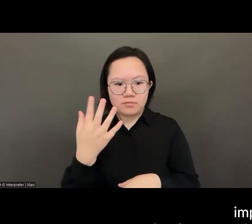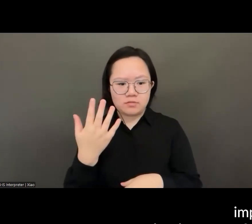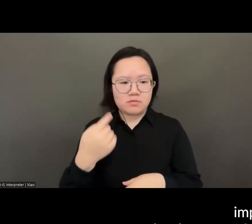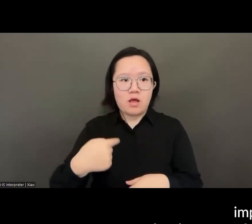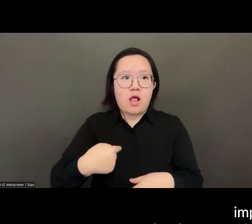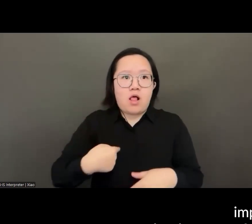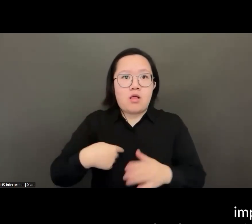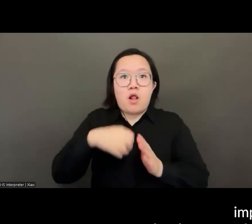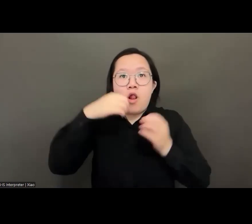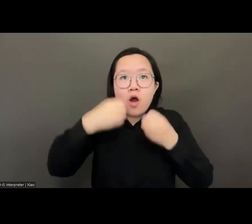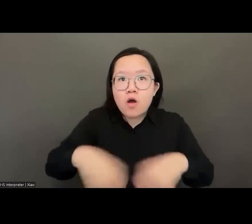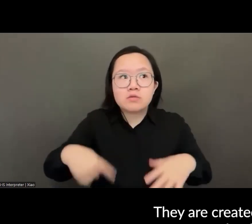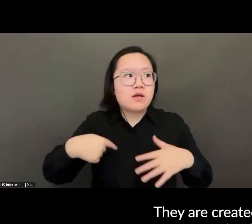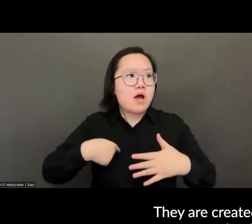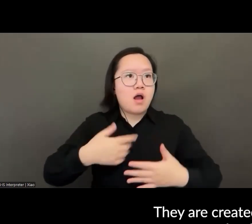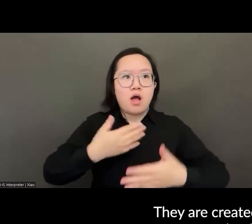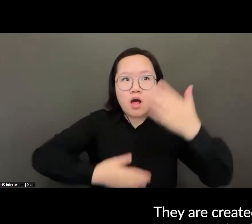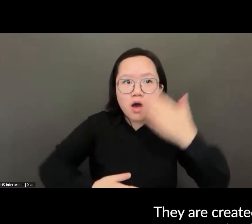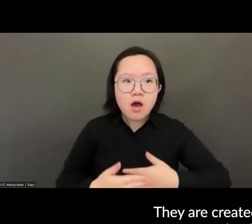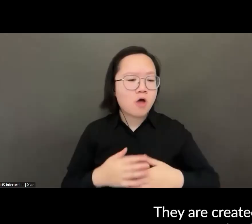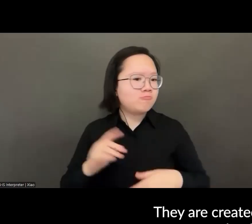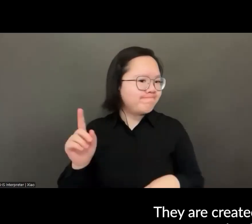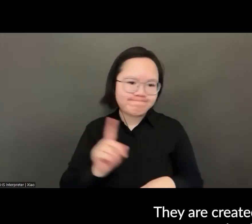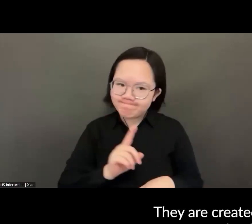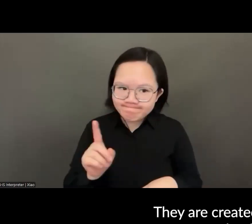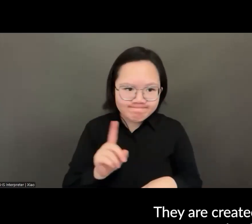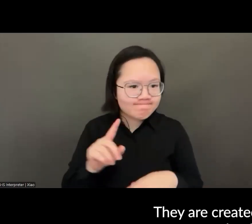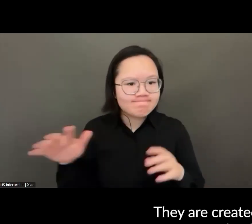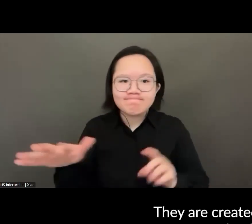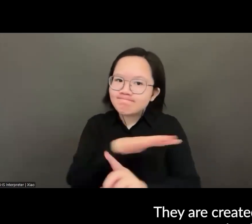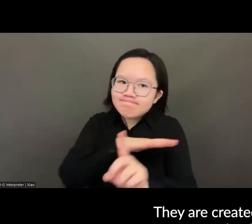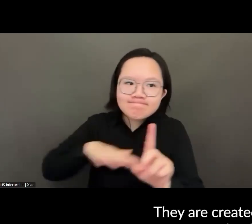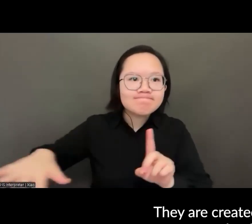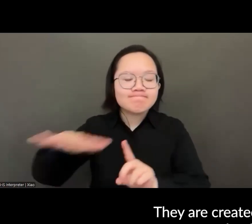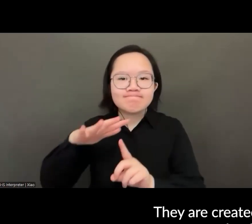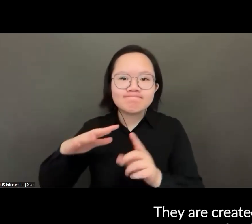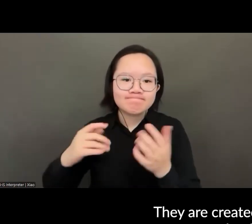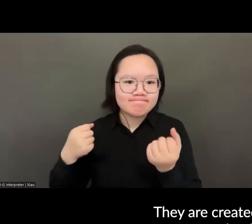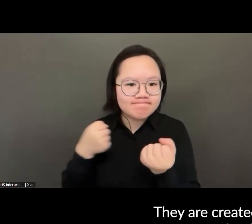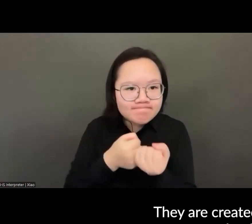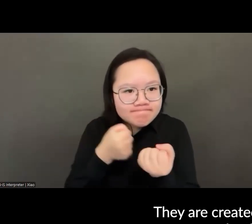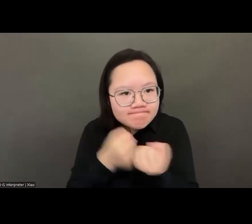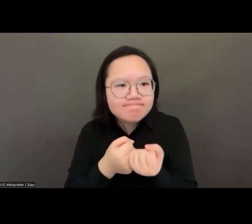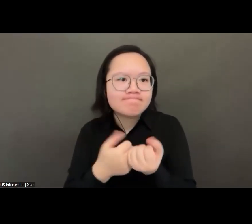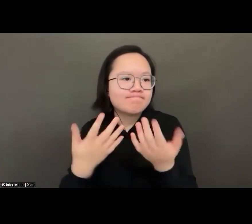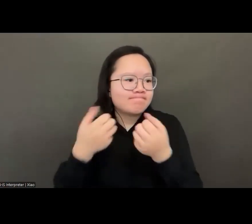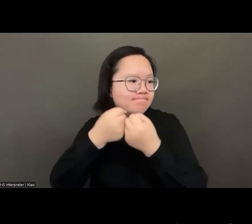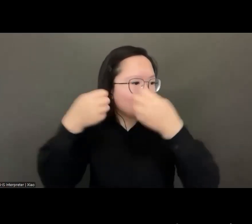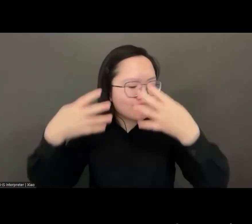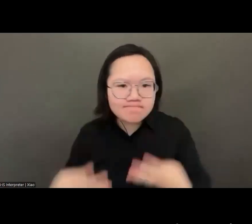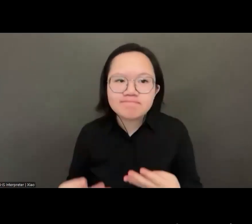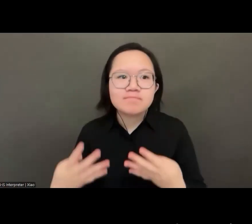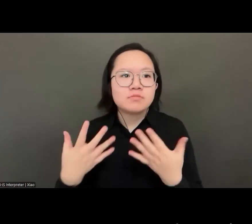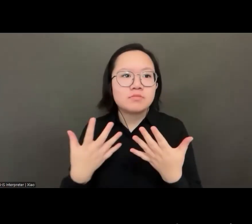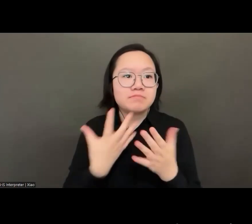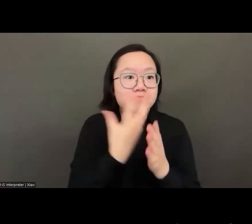of the barriers that they are created by the environment, by the system. Let